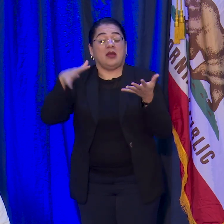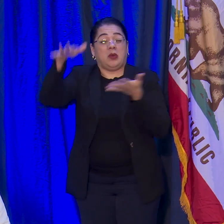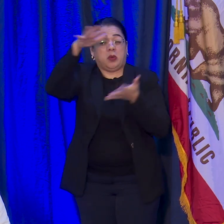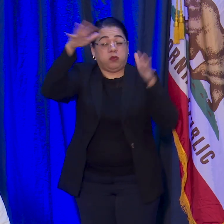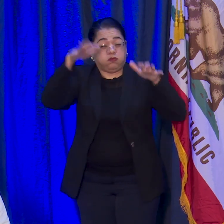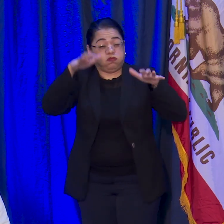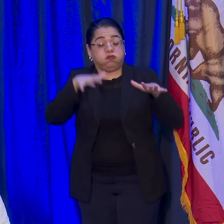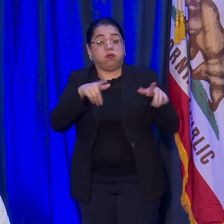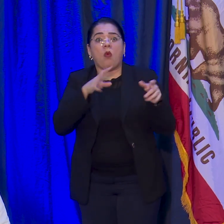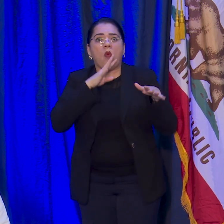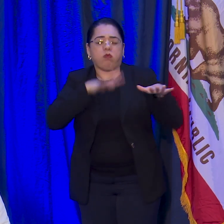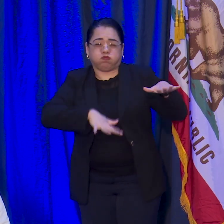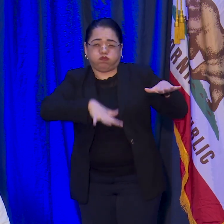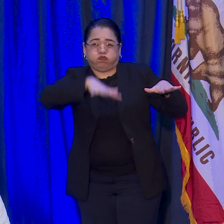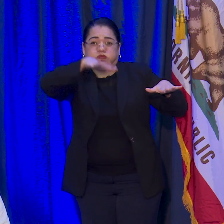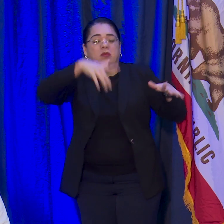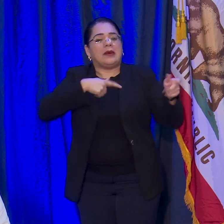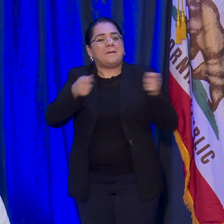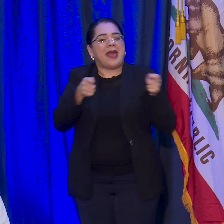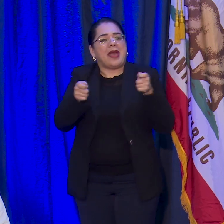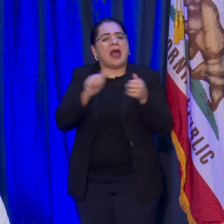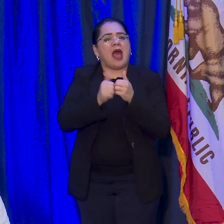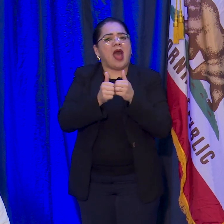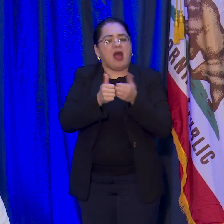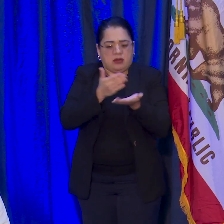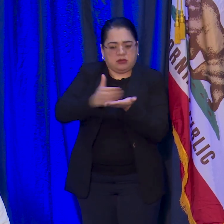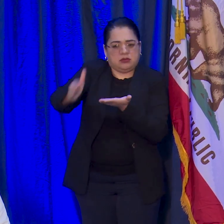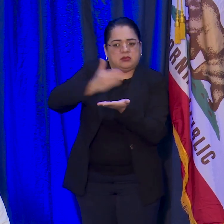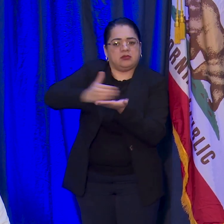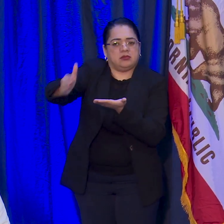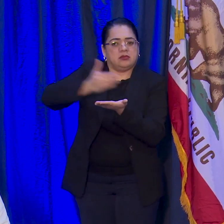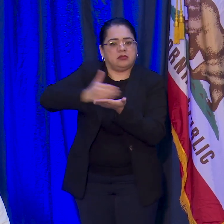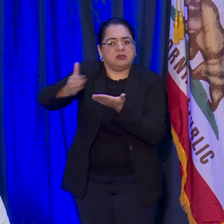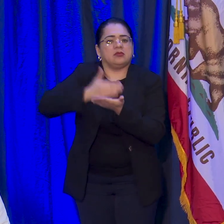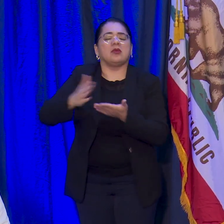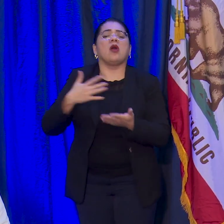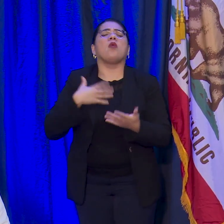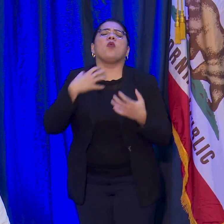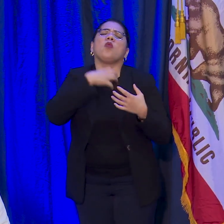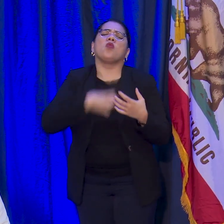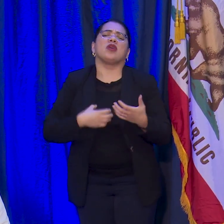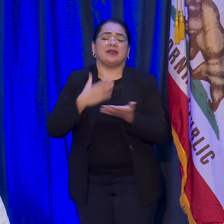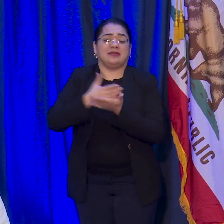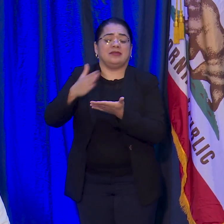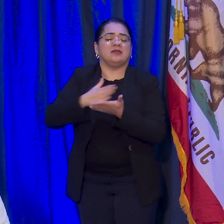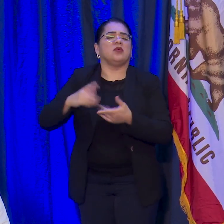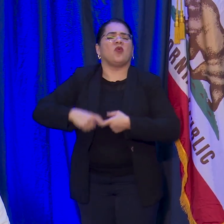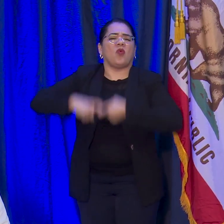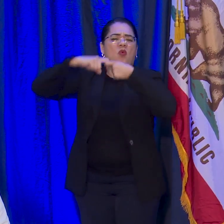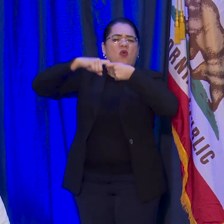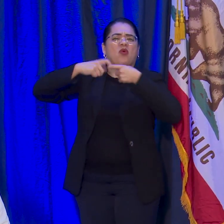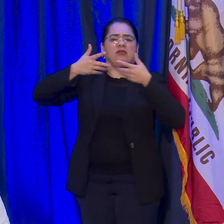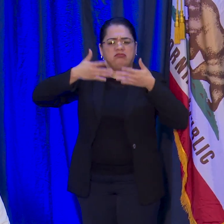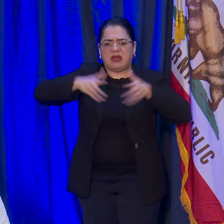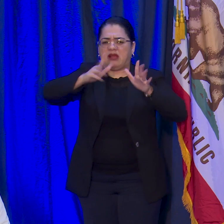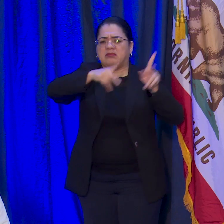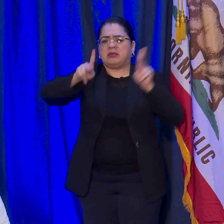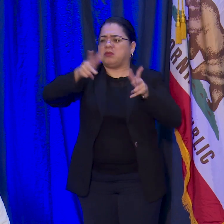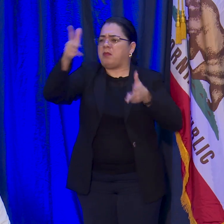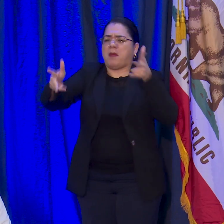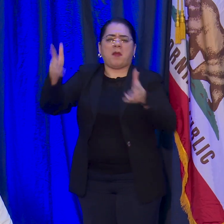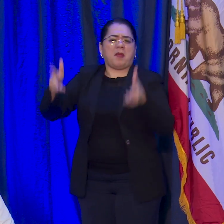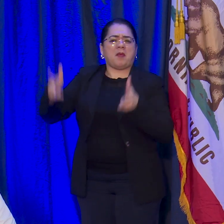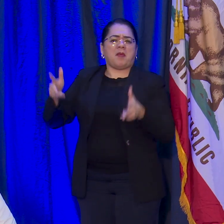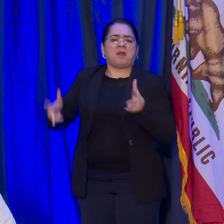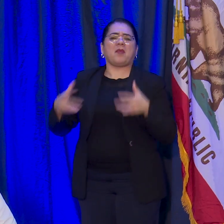while we have pushed street sweeping back, and we would love to not street sweep and let people keep their cars